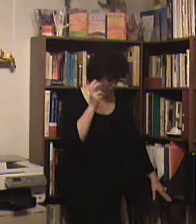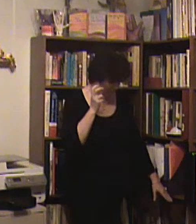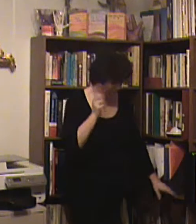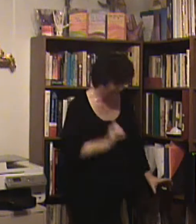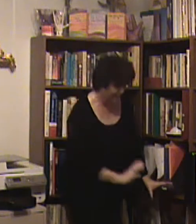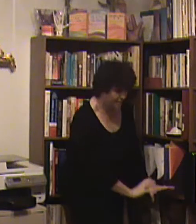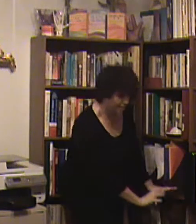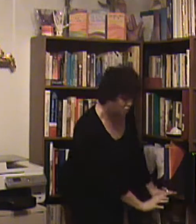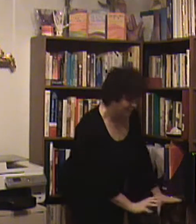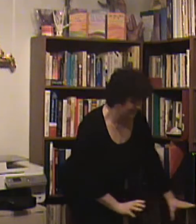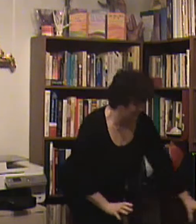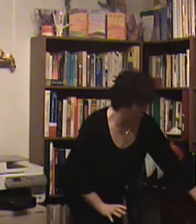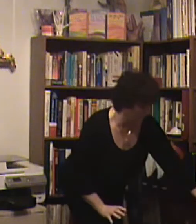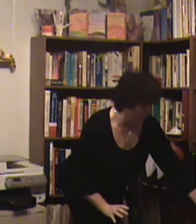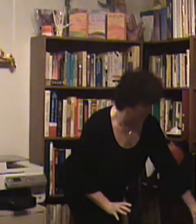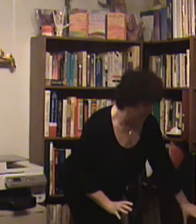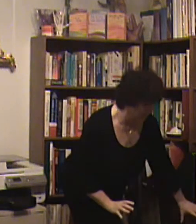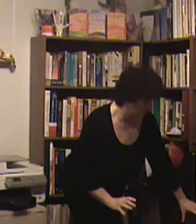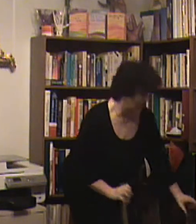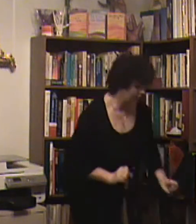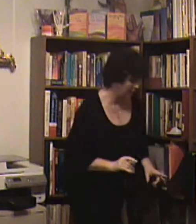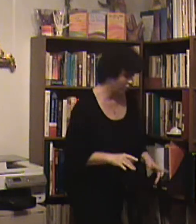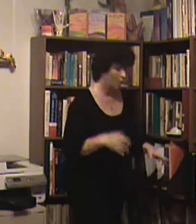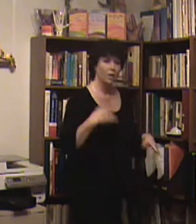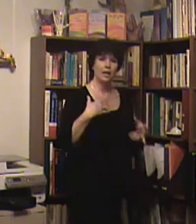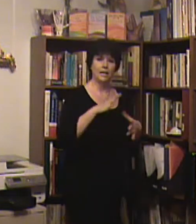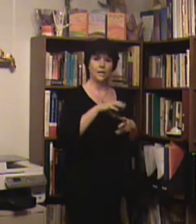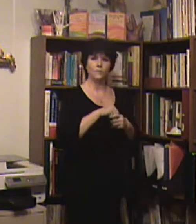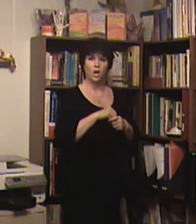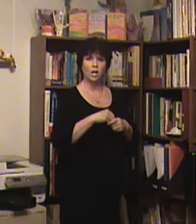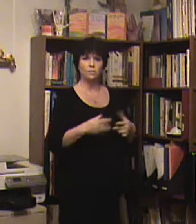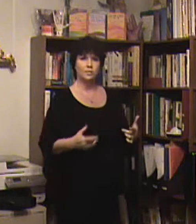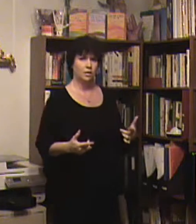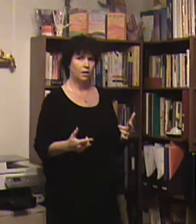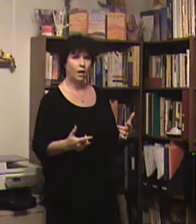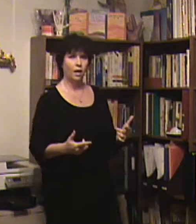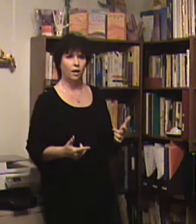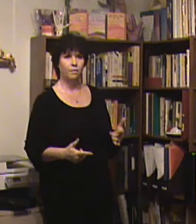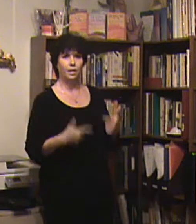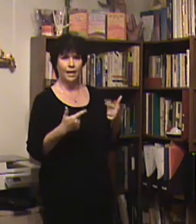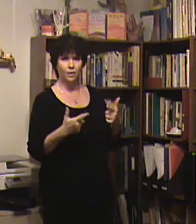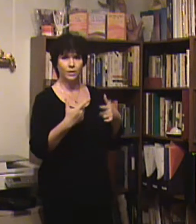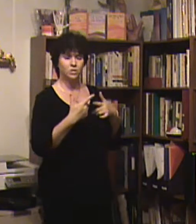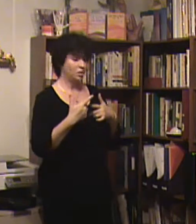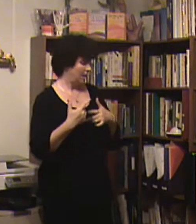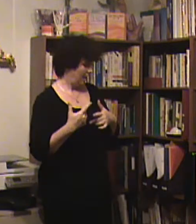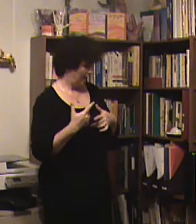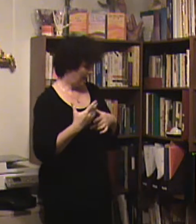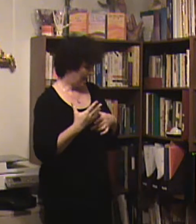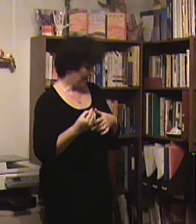hearing, and that does transcend over to this area here, and it involves the language